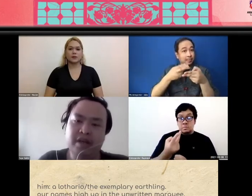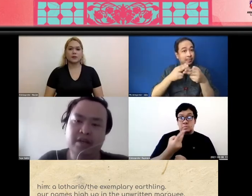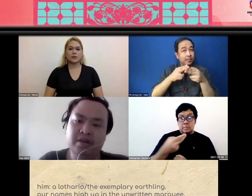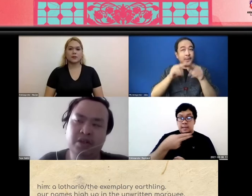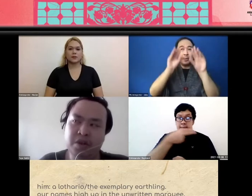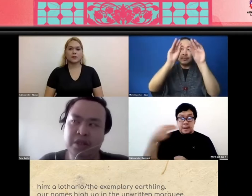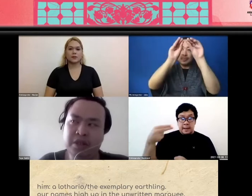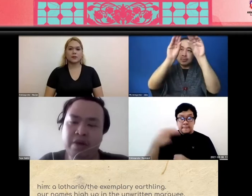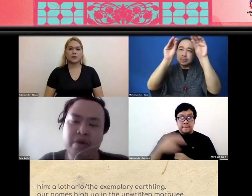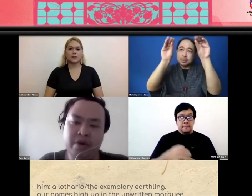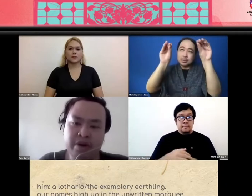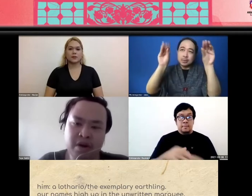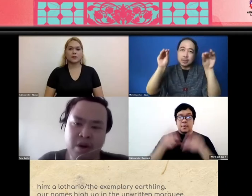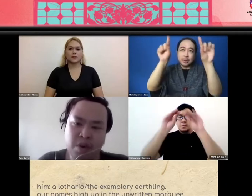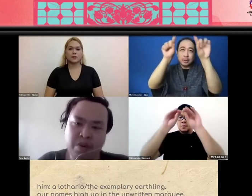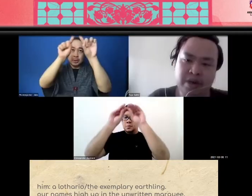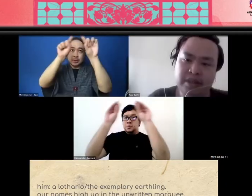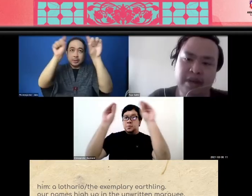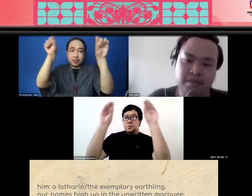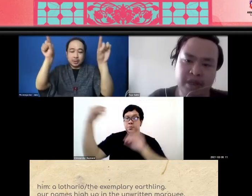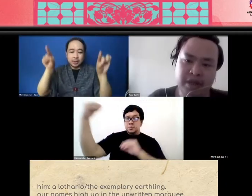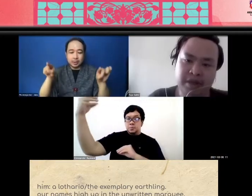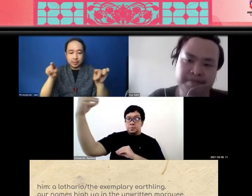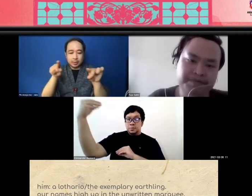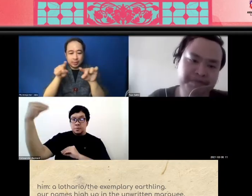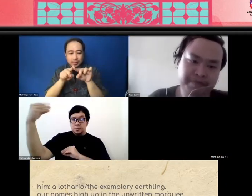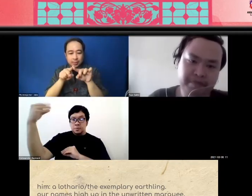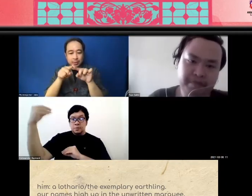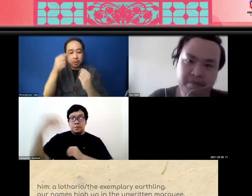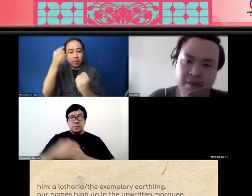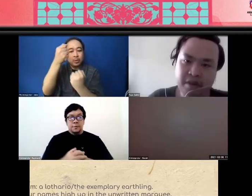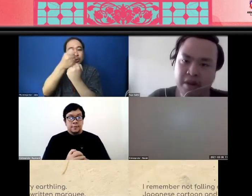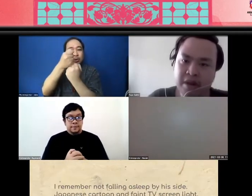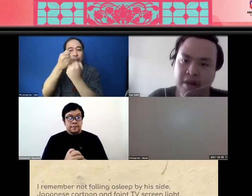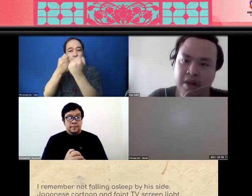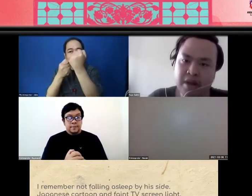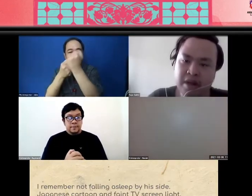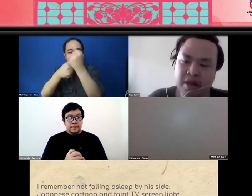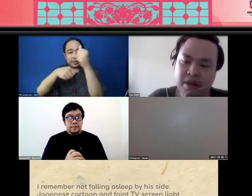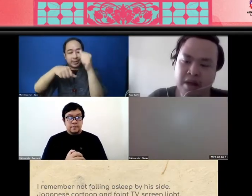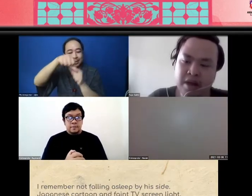marquee to each other, we were the second billing.